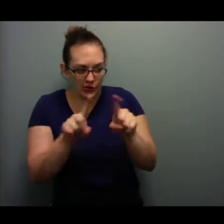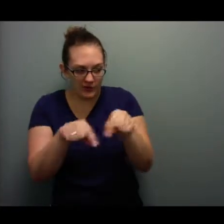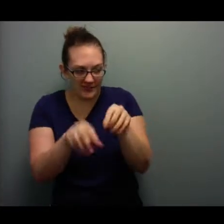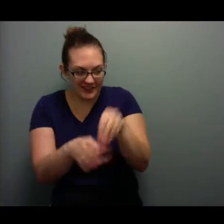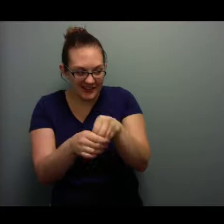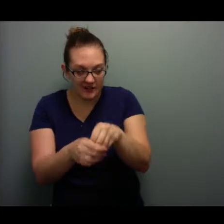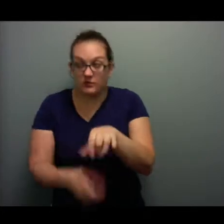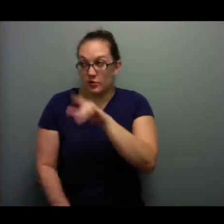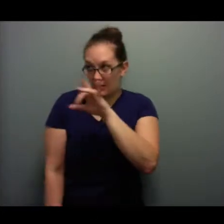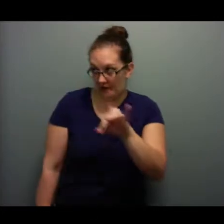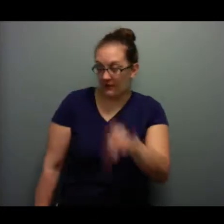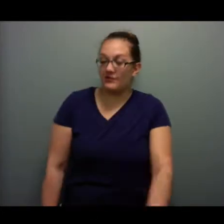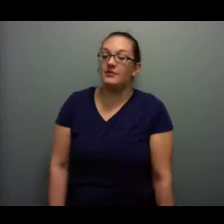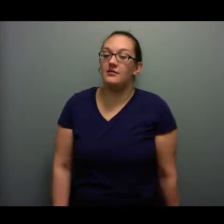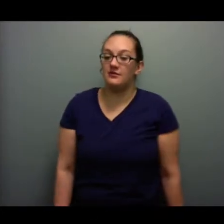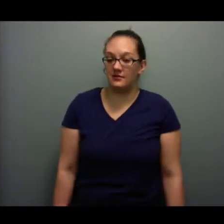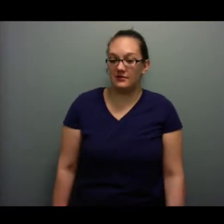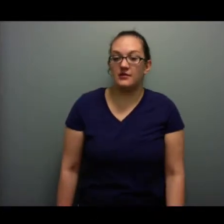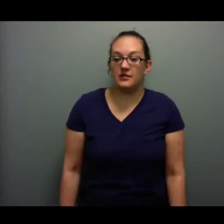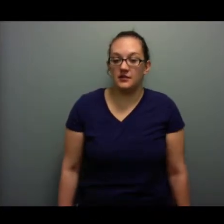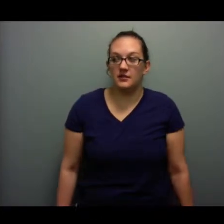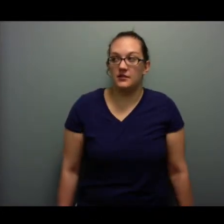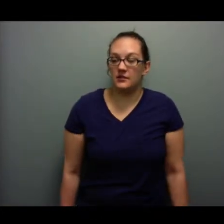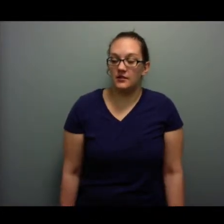inside? 28.